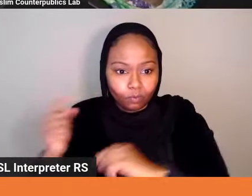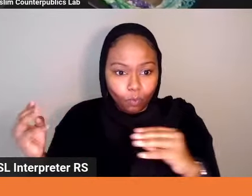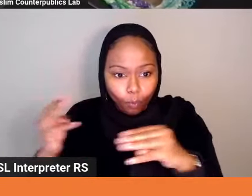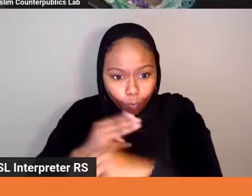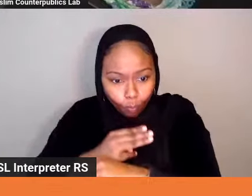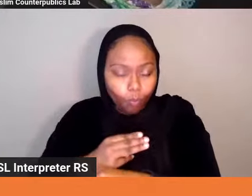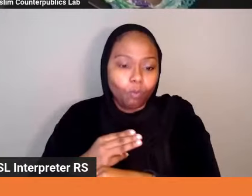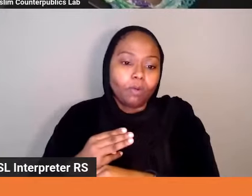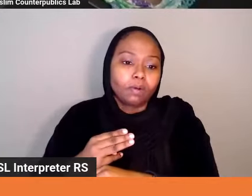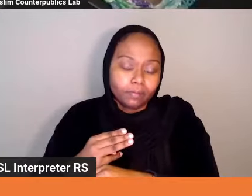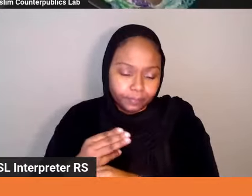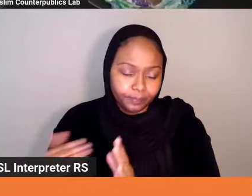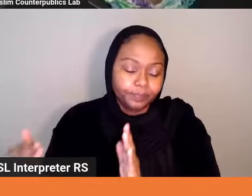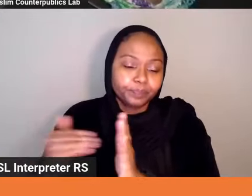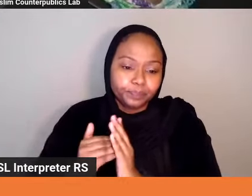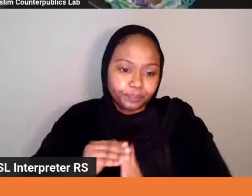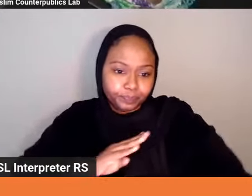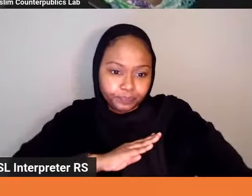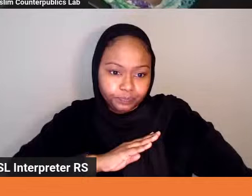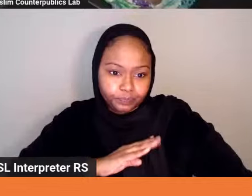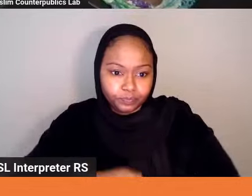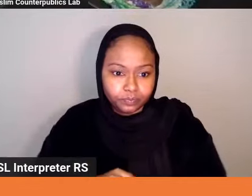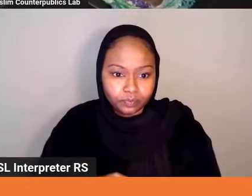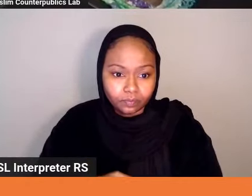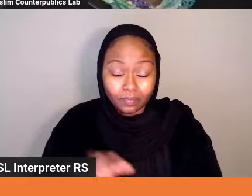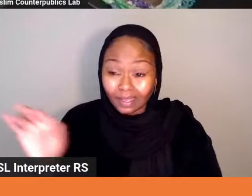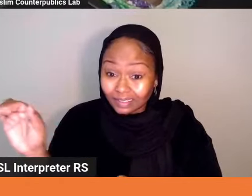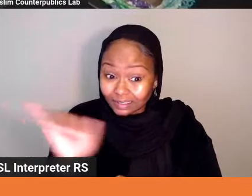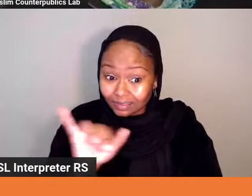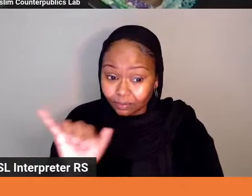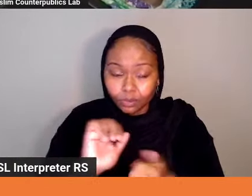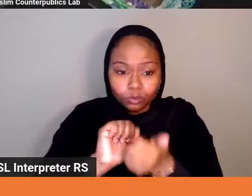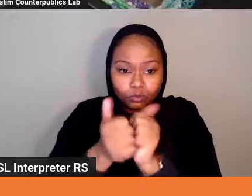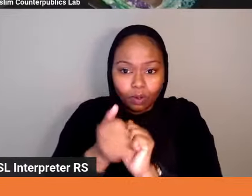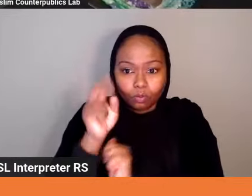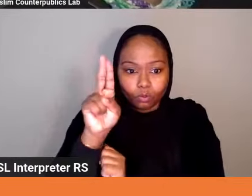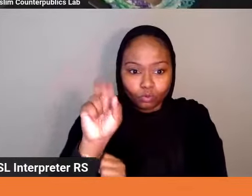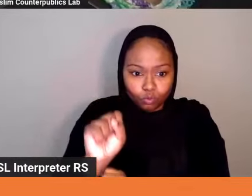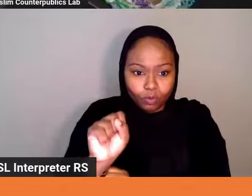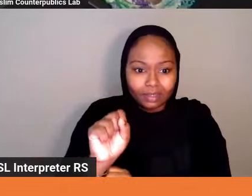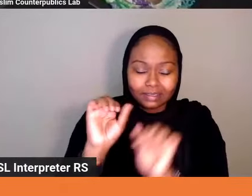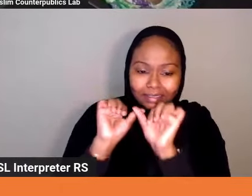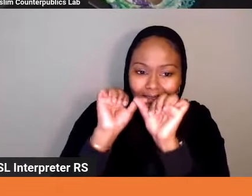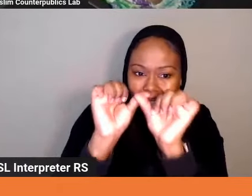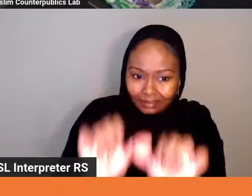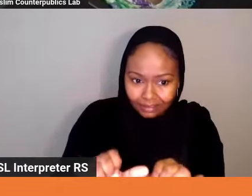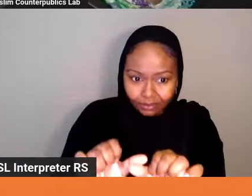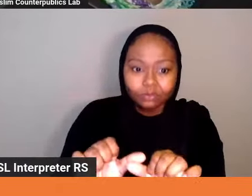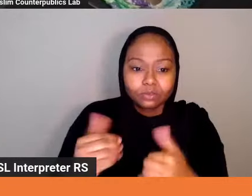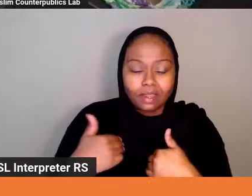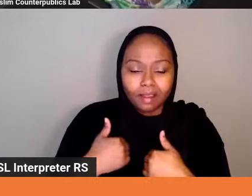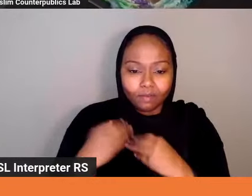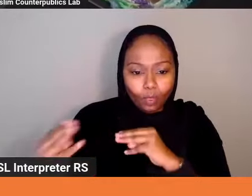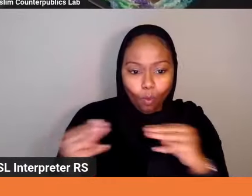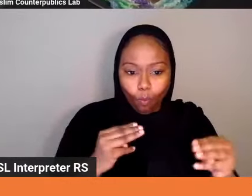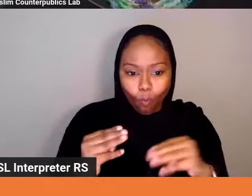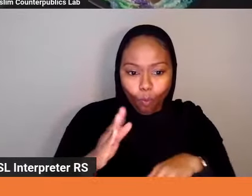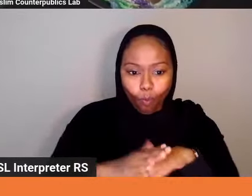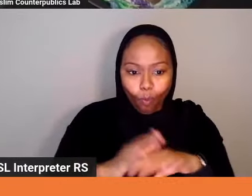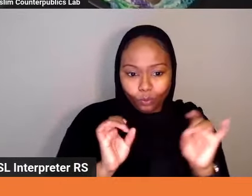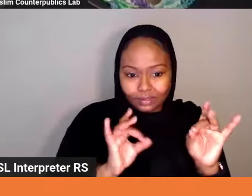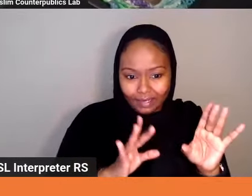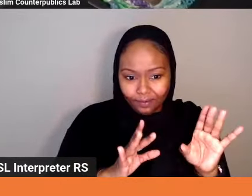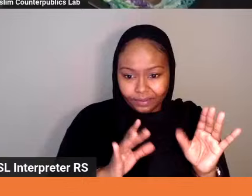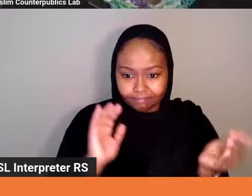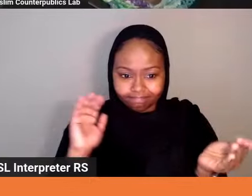war, similar to how the U.S. has unleashed and continues in the course of the War on Terror.